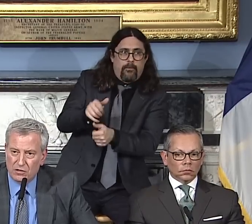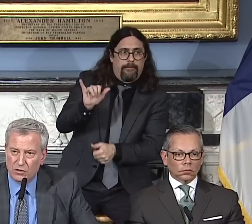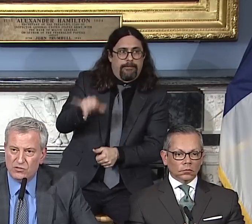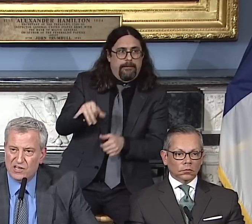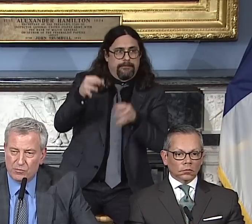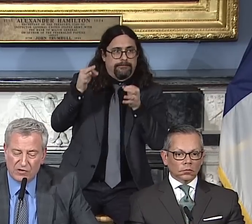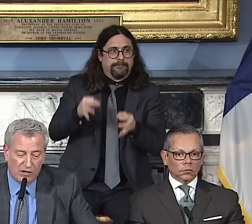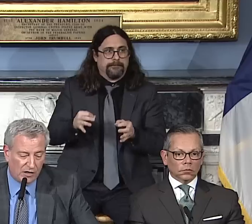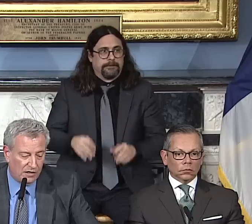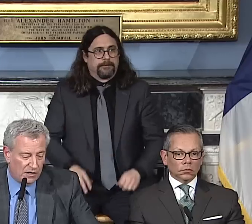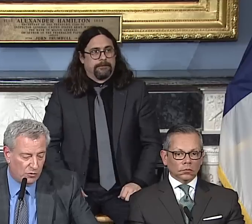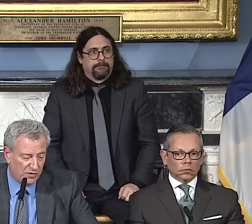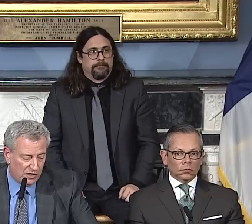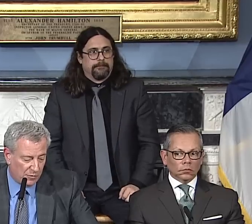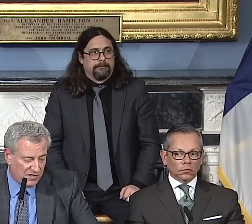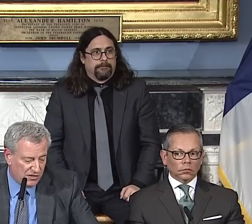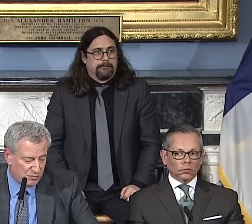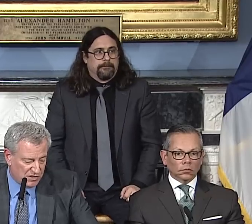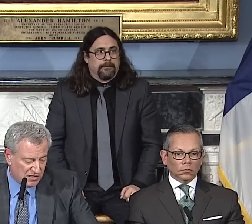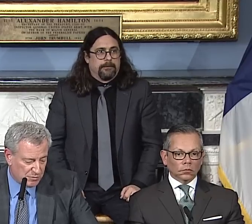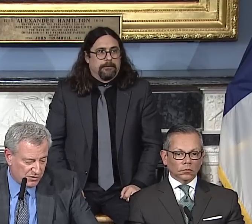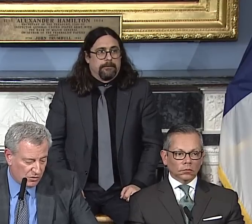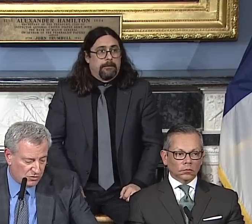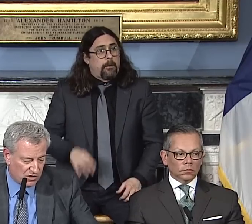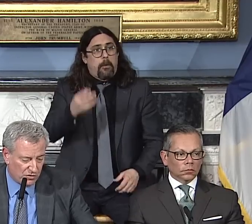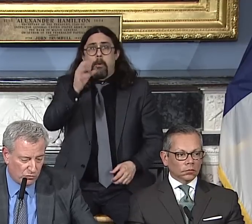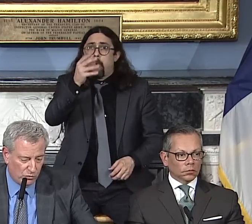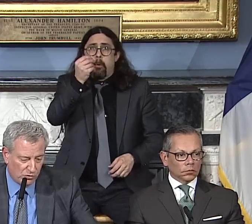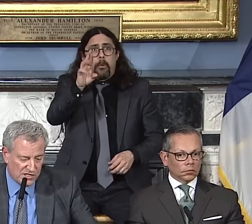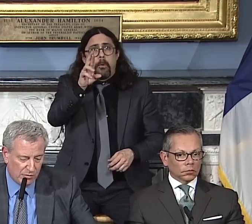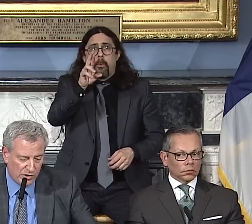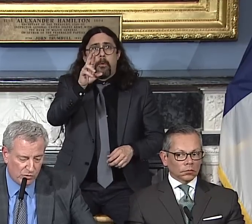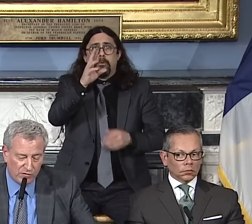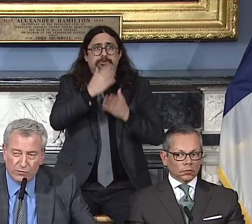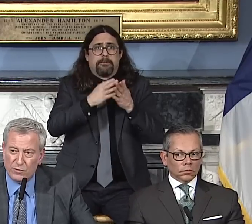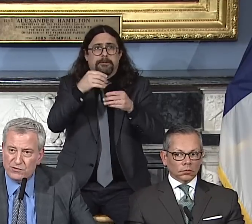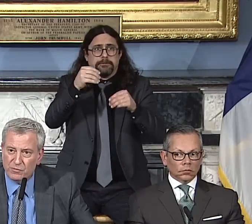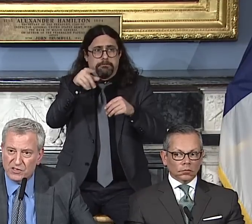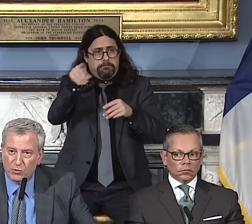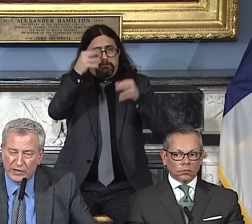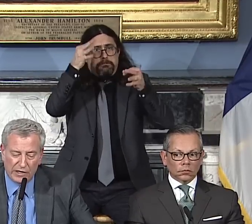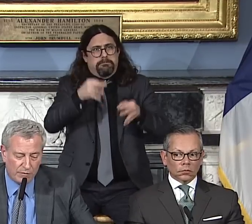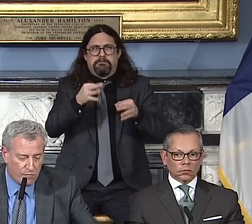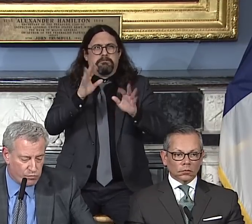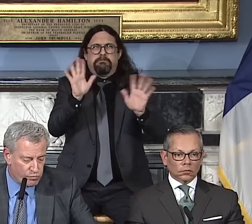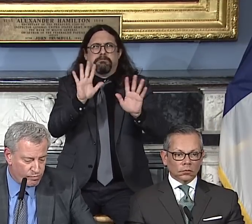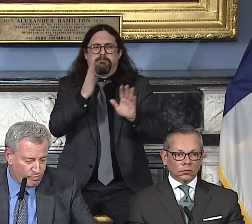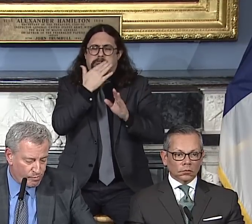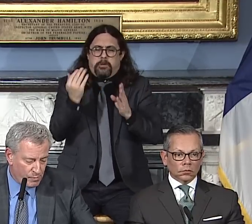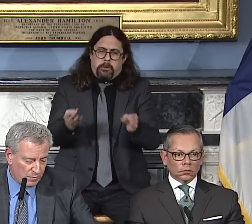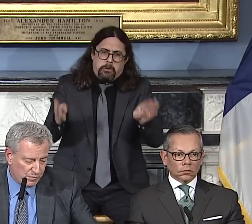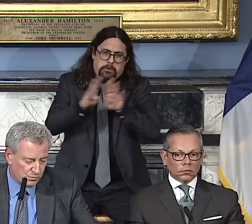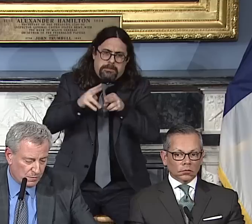rather close temporarily. It will be up to each business, but those are the rules that we will enforce from this point on.